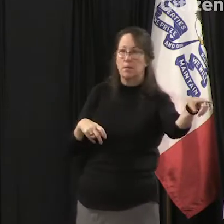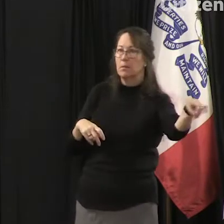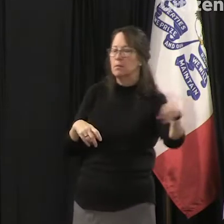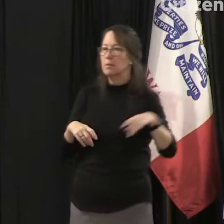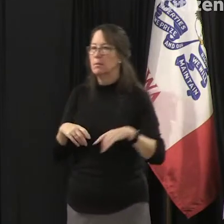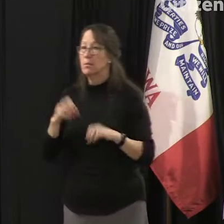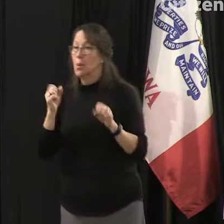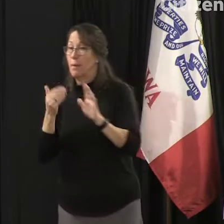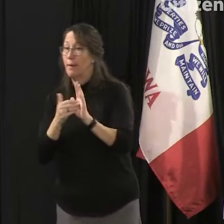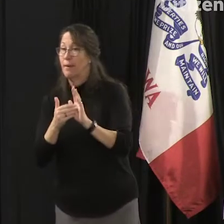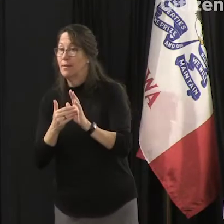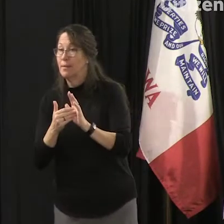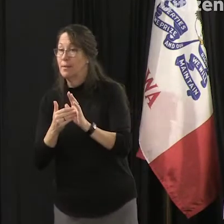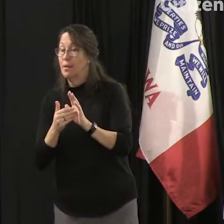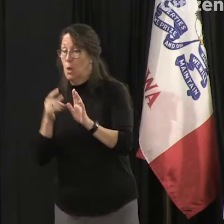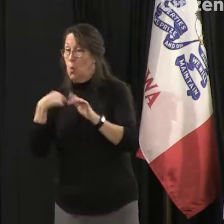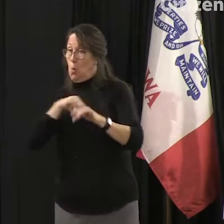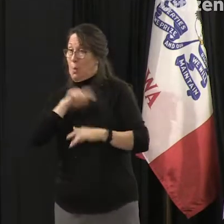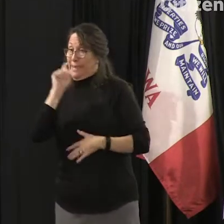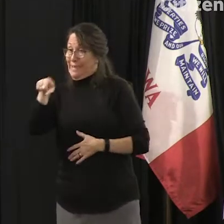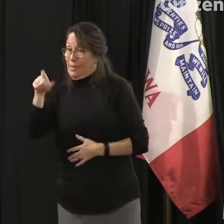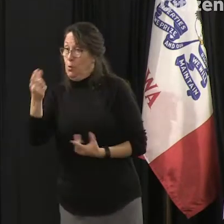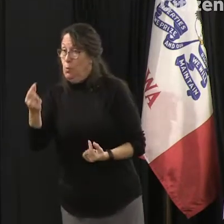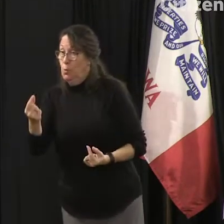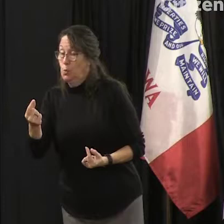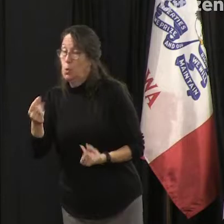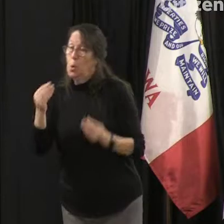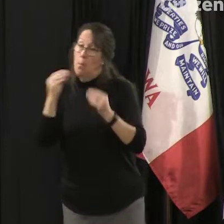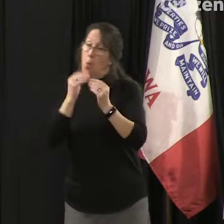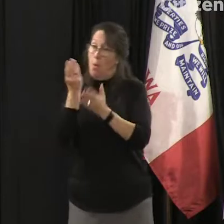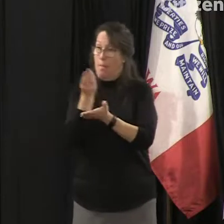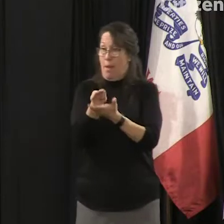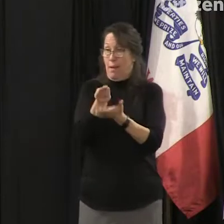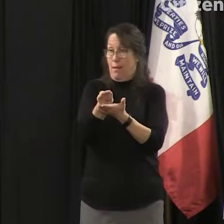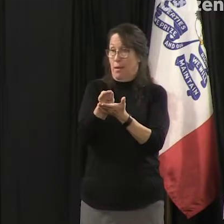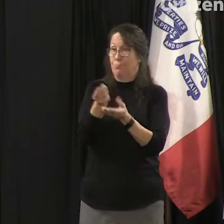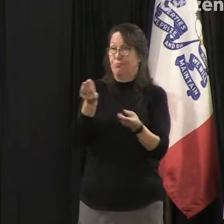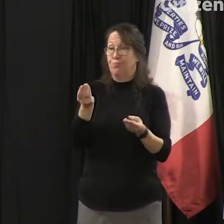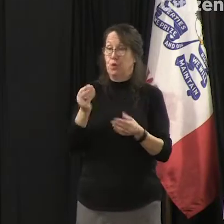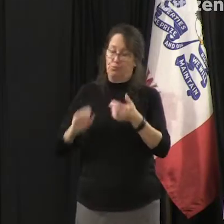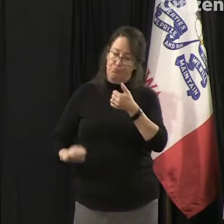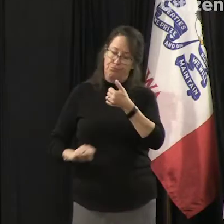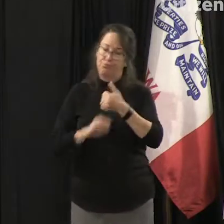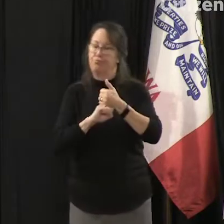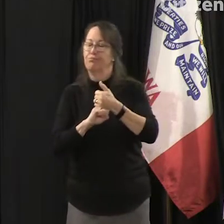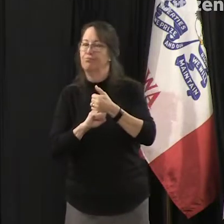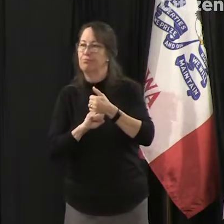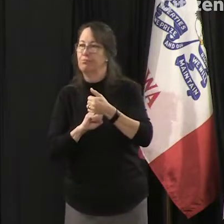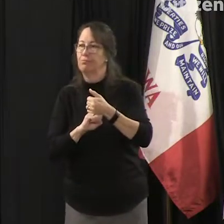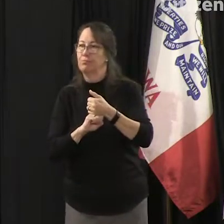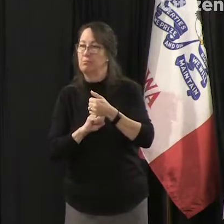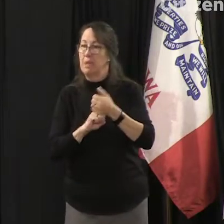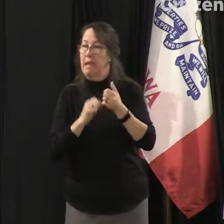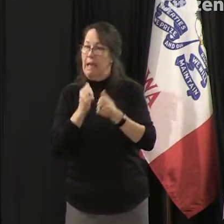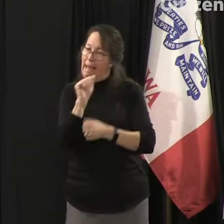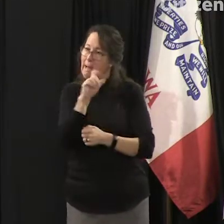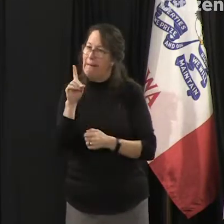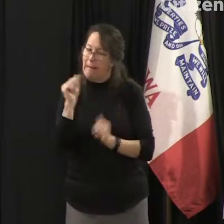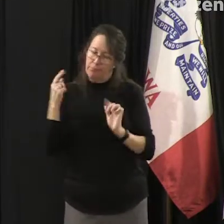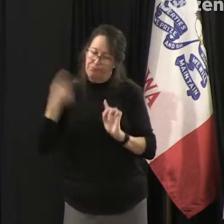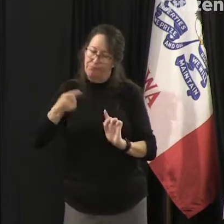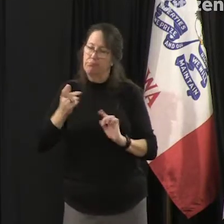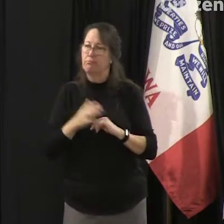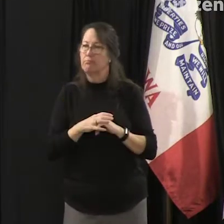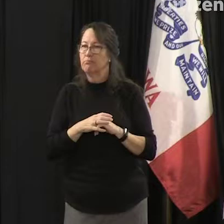again, what we have to do is we have to get more money to back up what the ADA